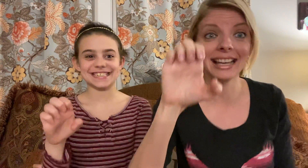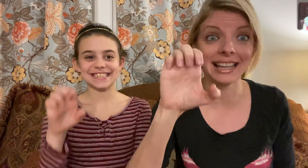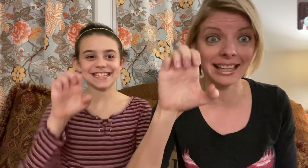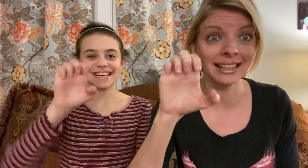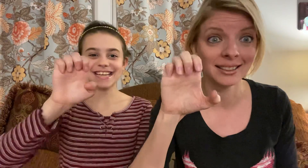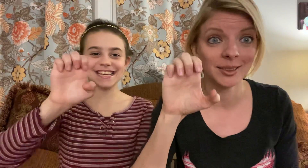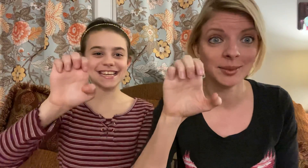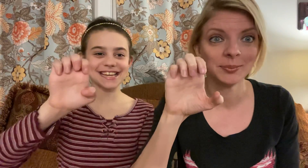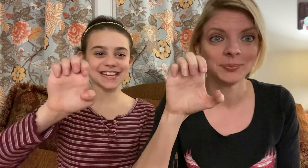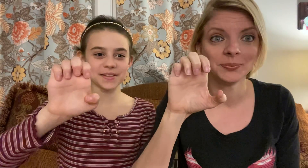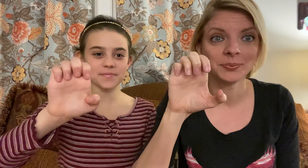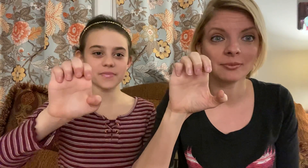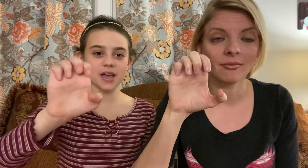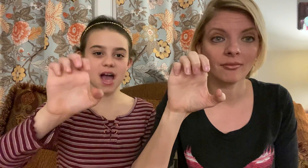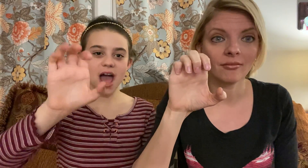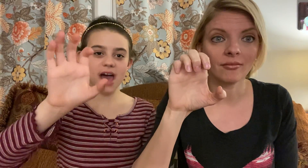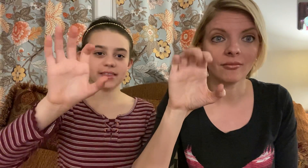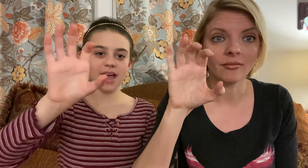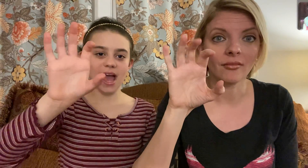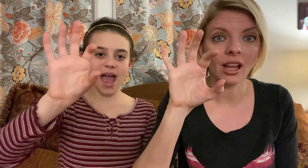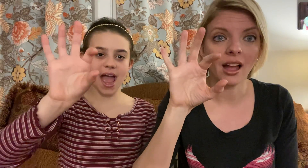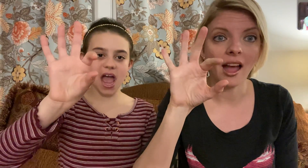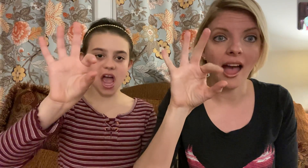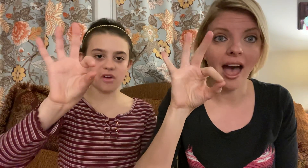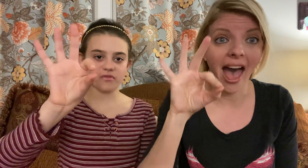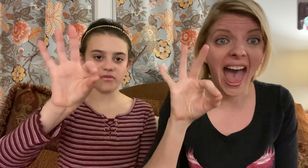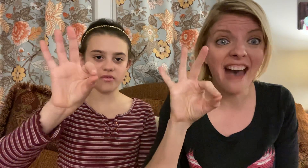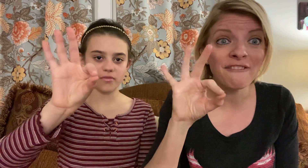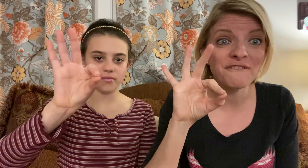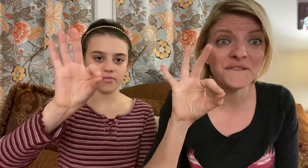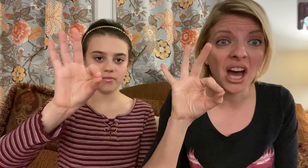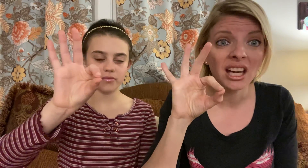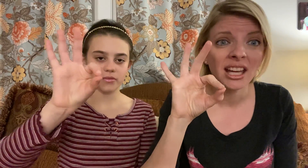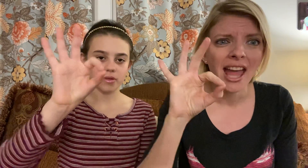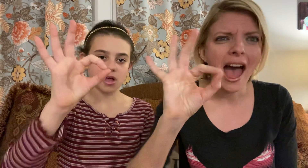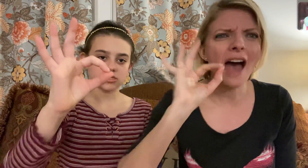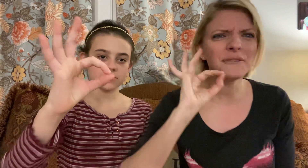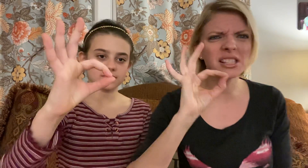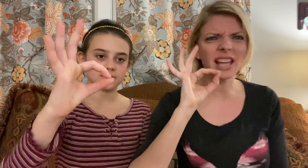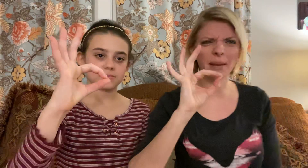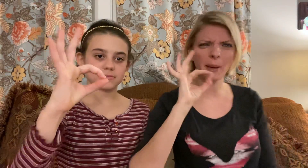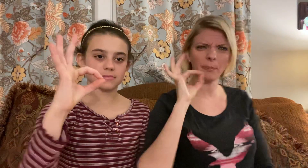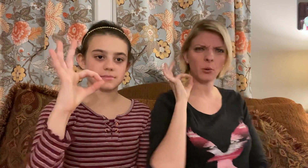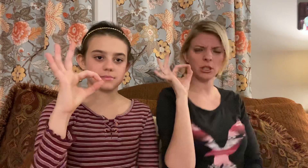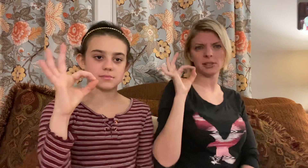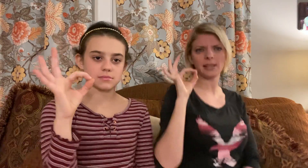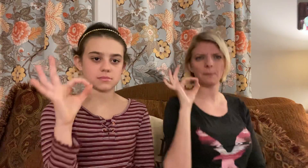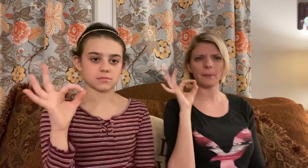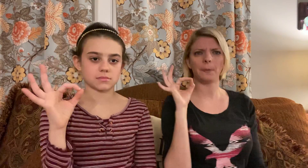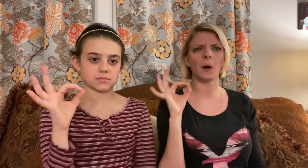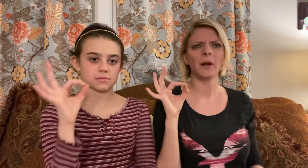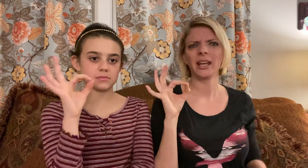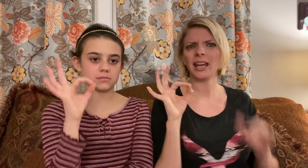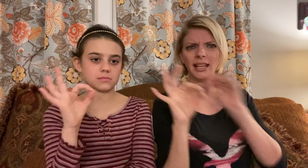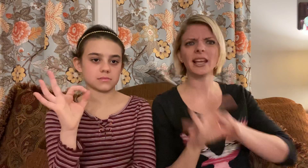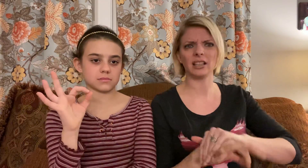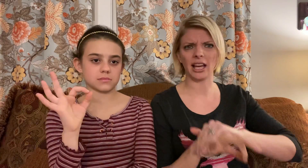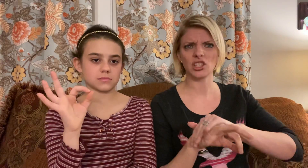E. F. F is like people, when you see people in English